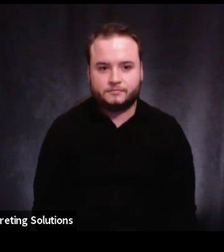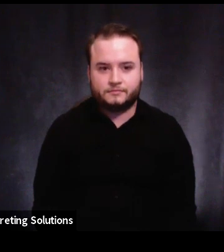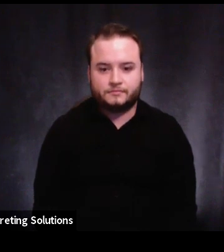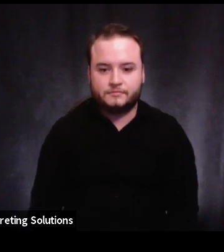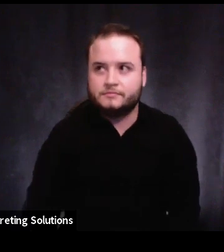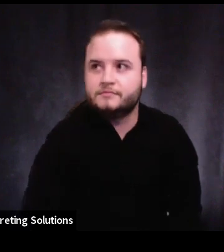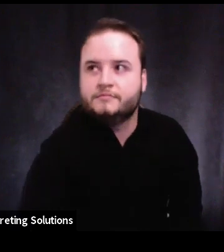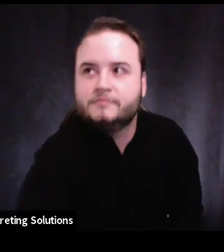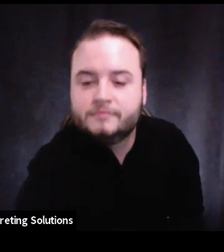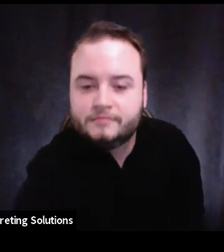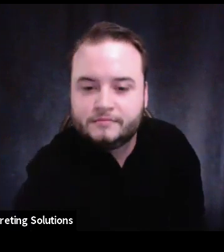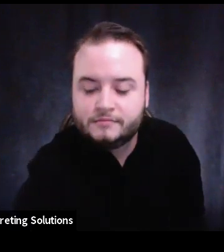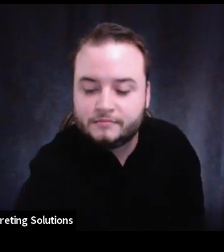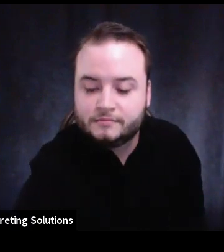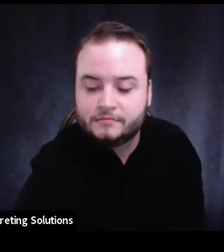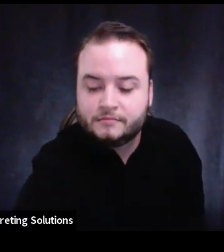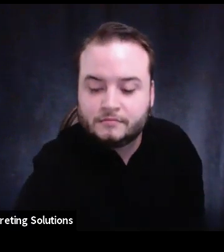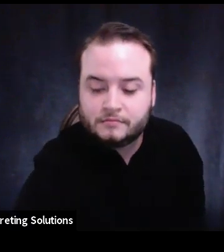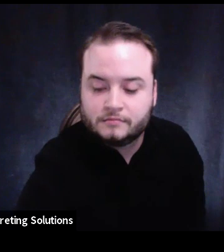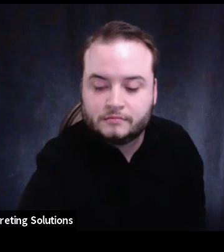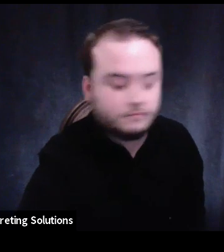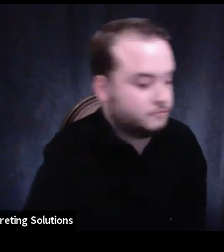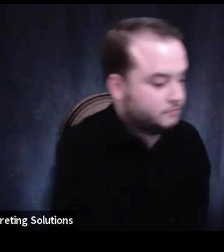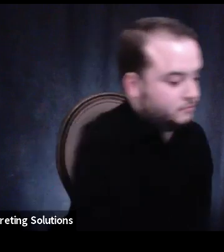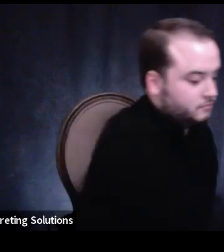Got it? Got it. It's slippery.